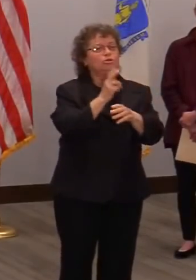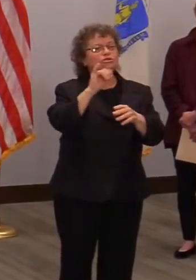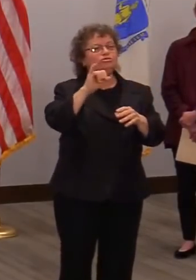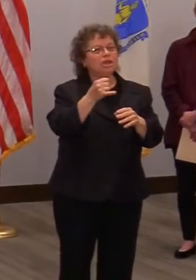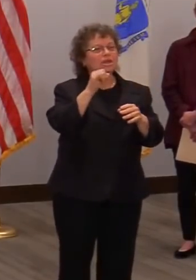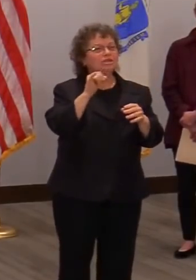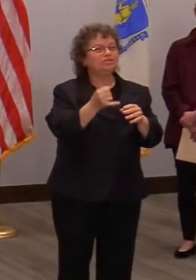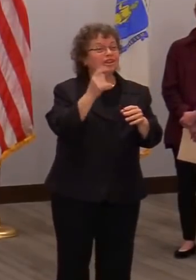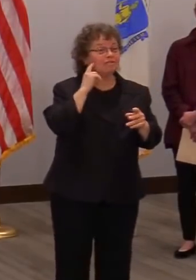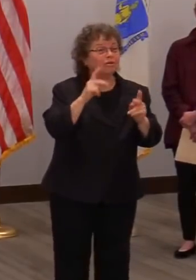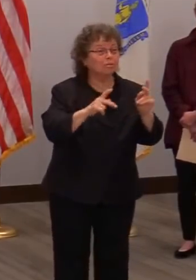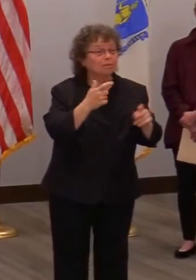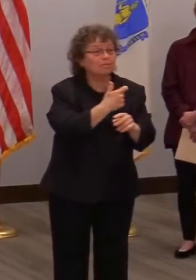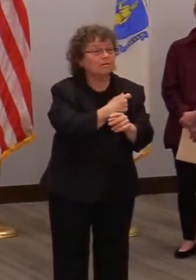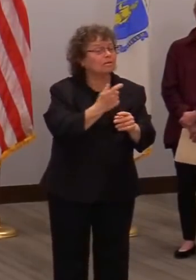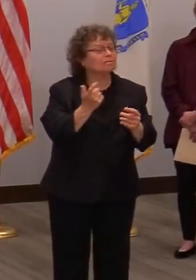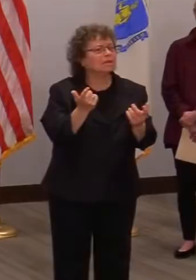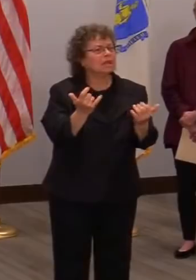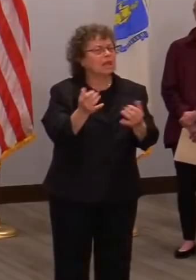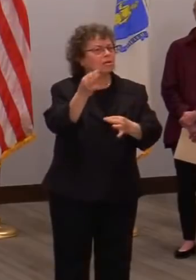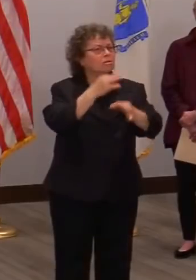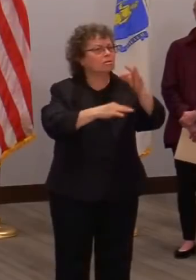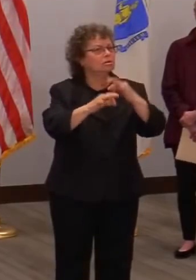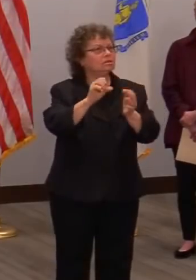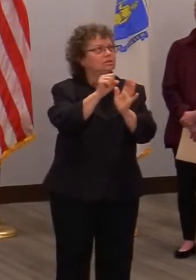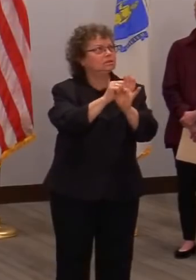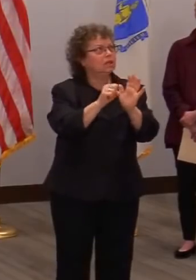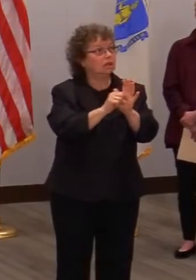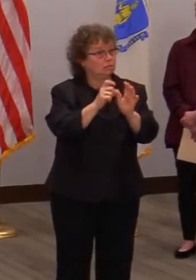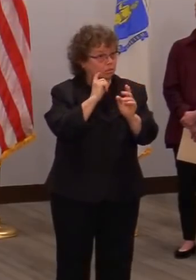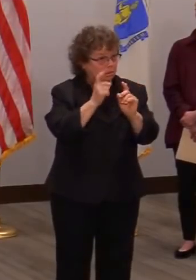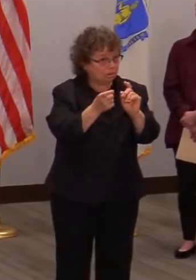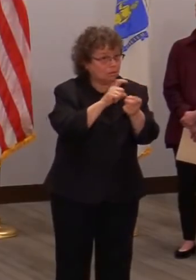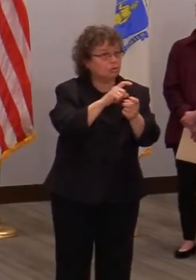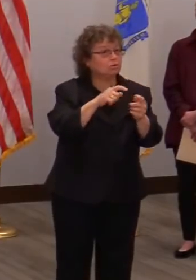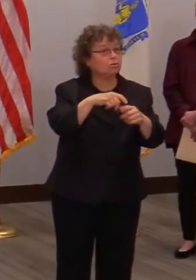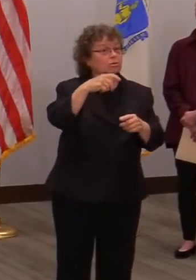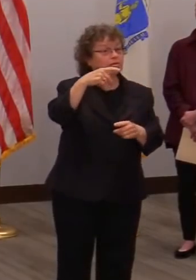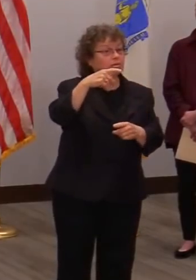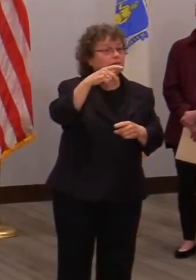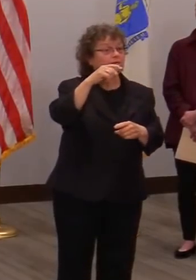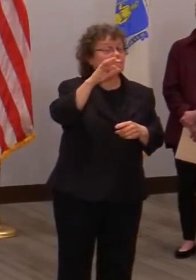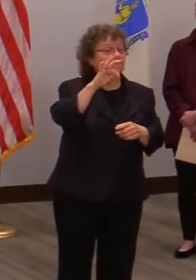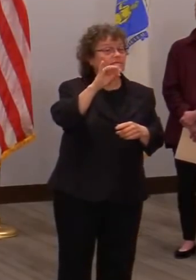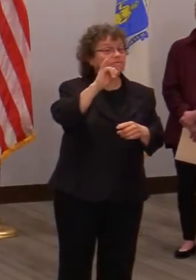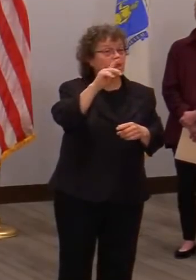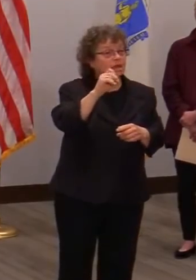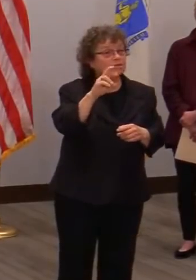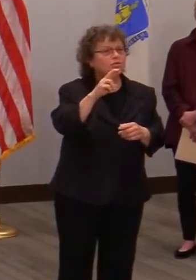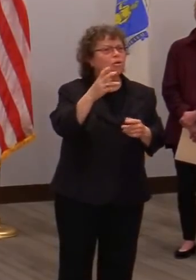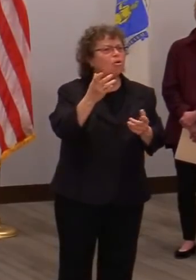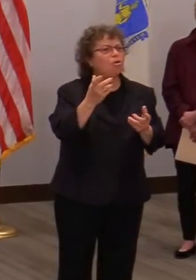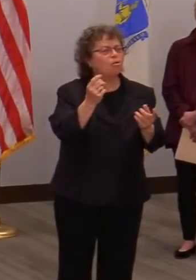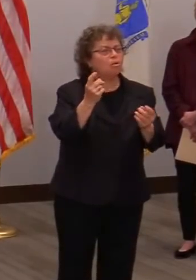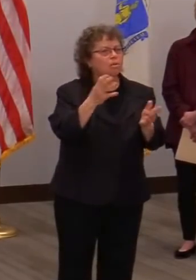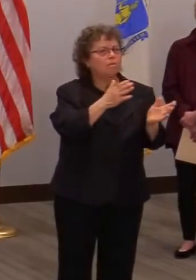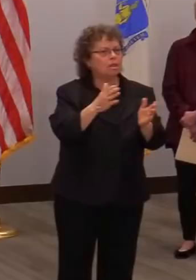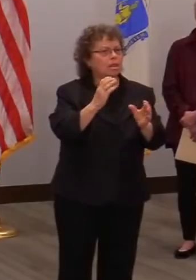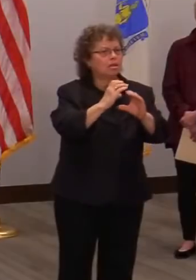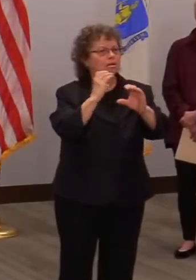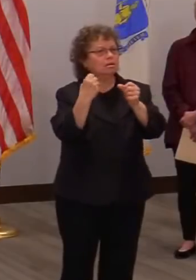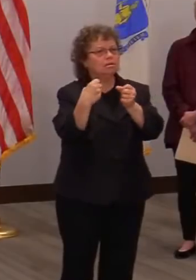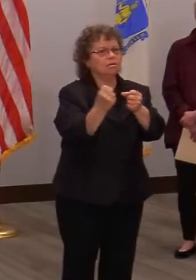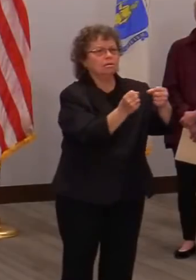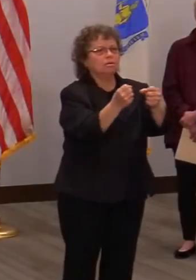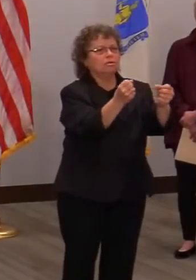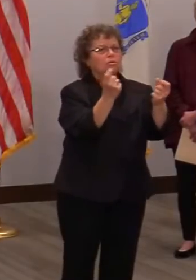population. What will the state be doing, you know, will that switch to Pfizer? I know that's kind of a little bit more logistically challenging. I think